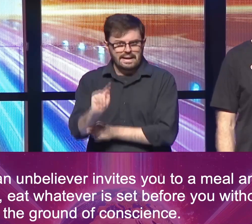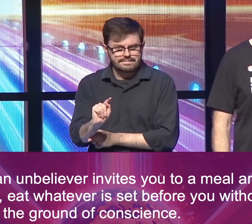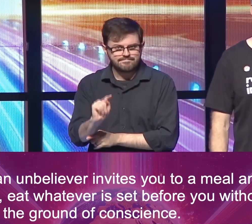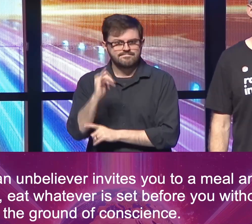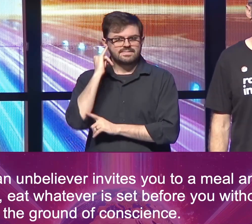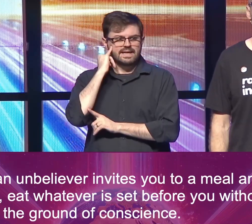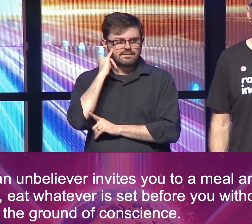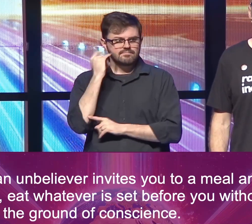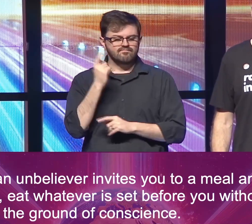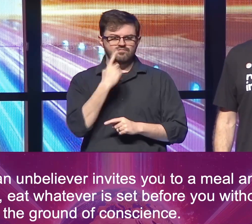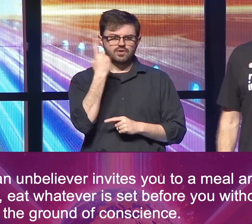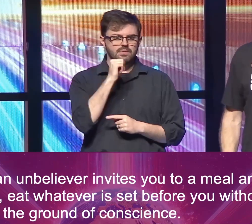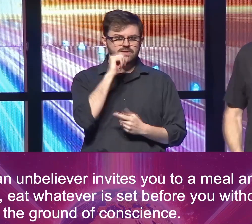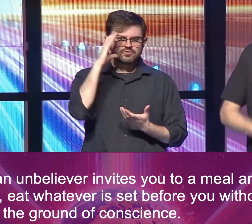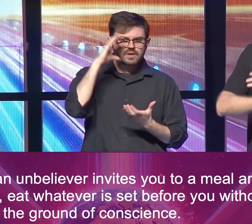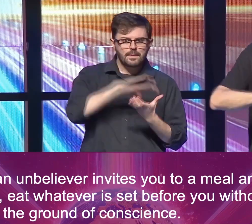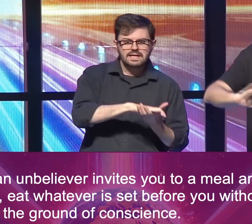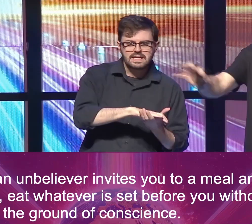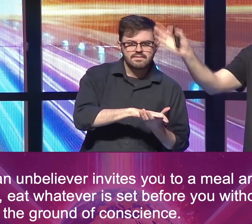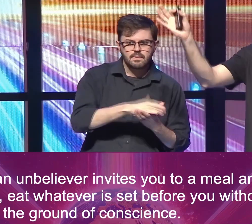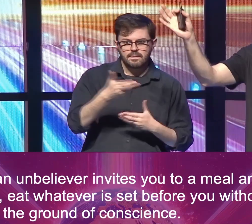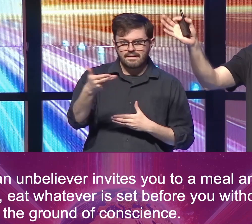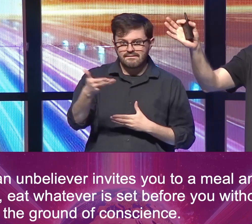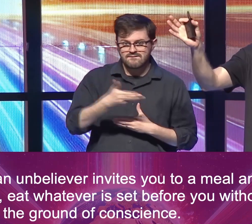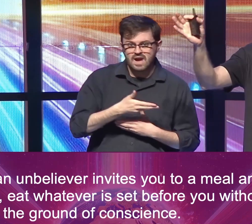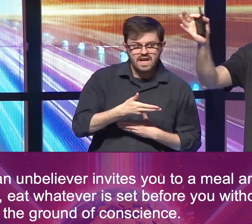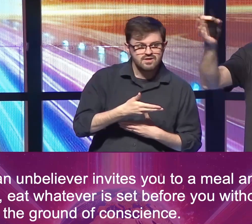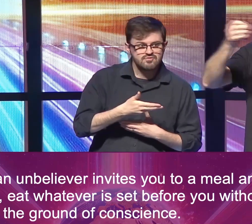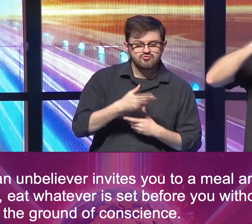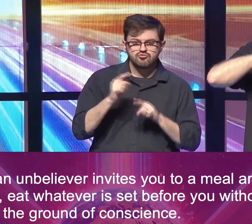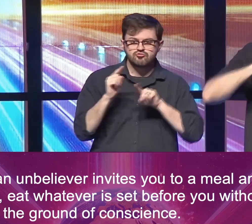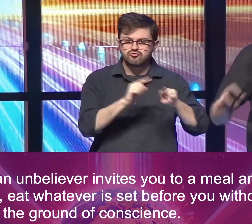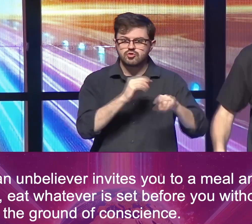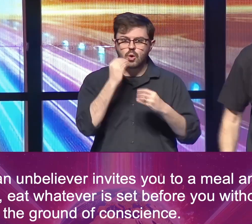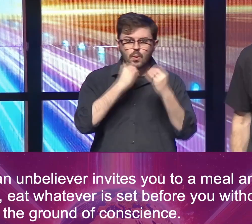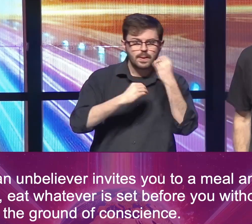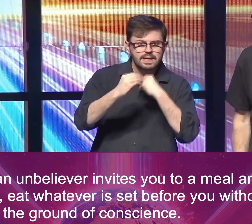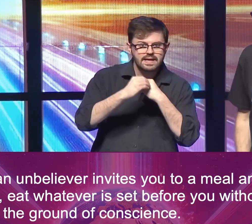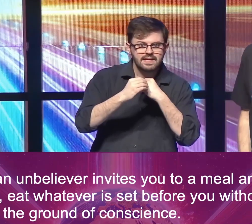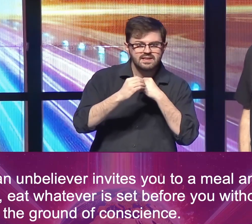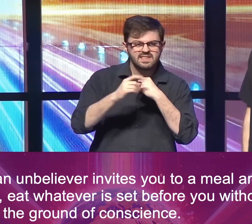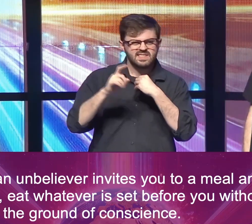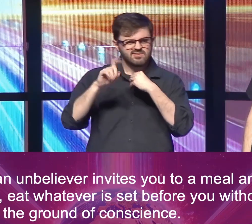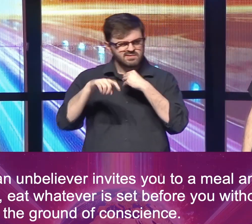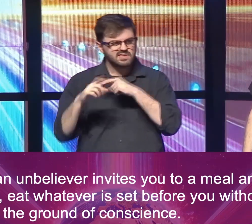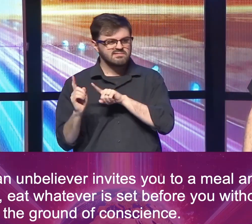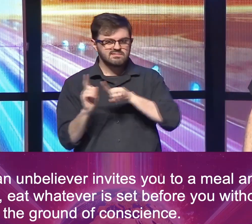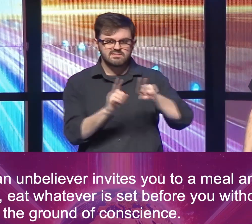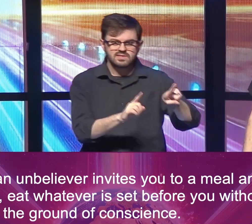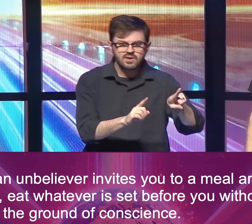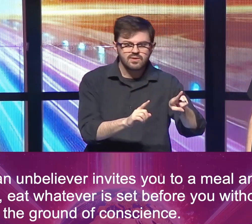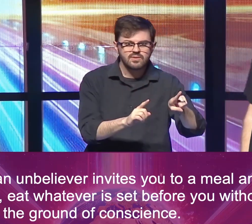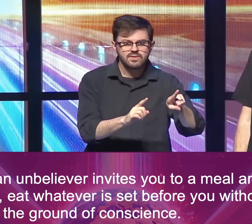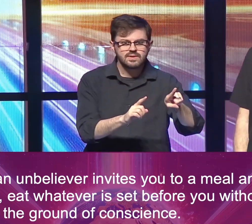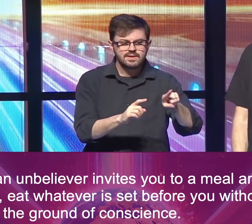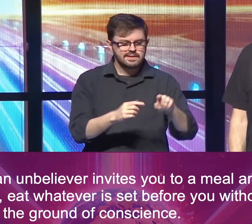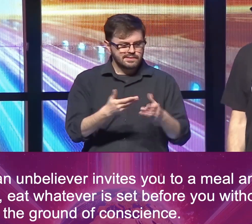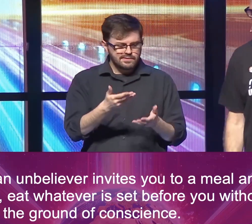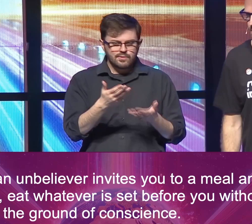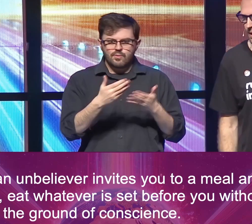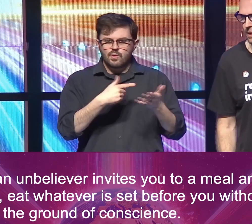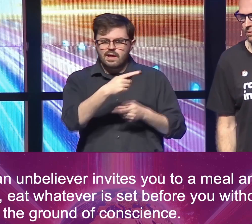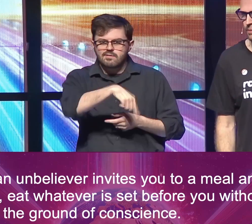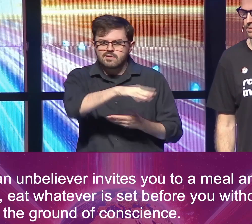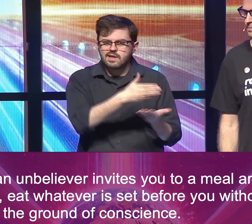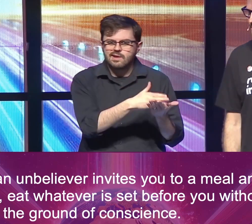and you want to go, just eat whatever they put out before you. Don't ask any questions on the ground of conscience. Don't say, where